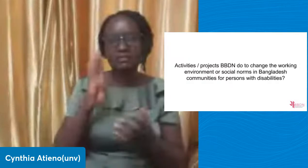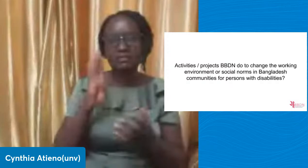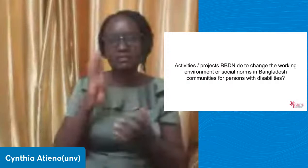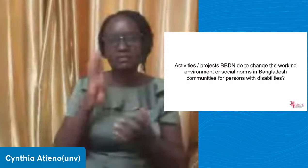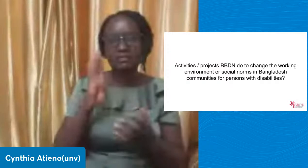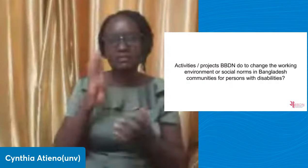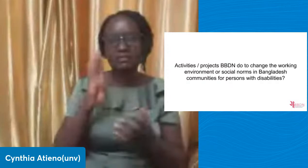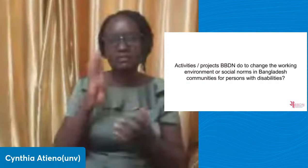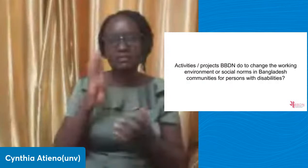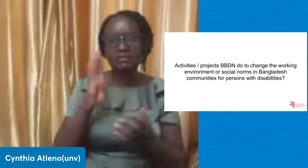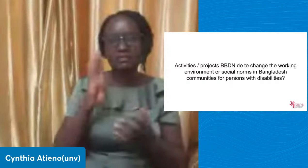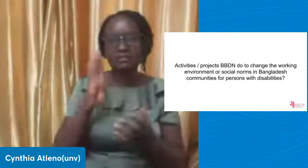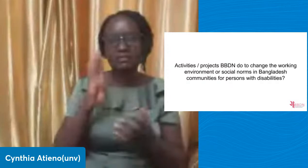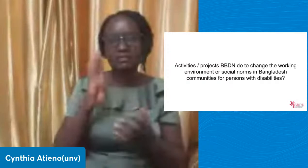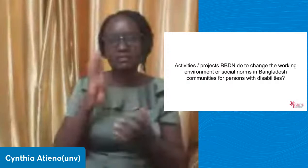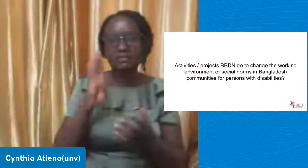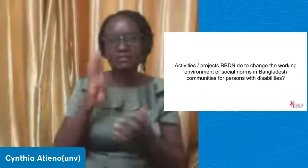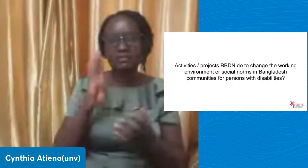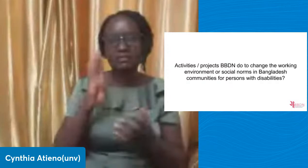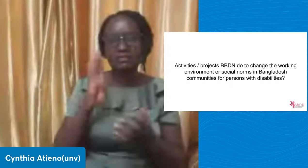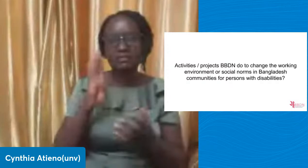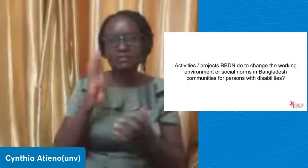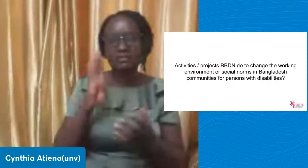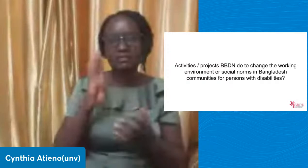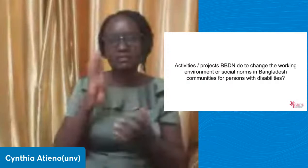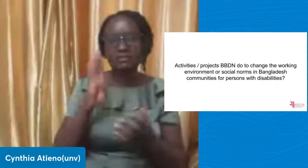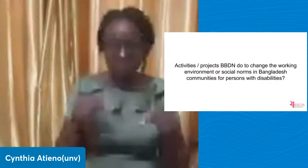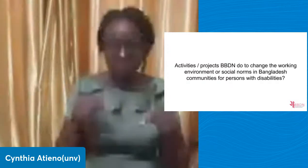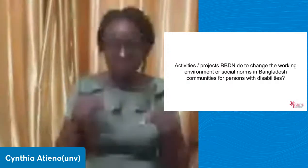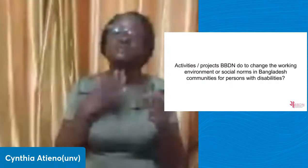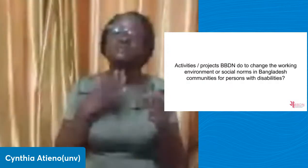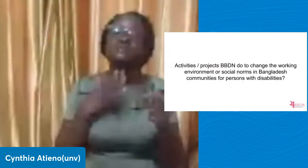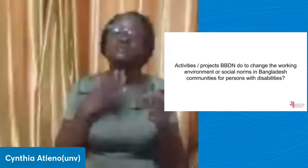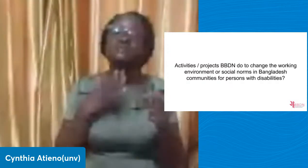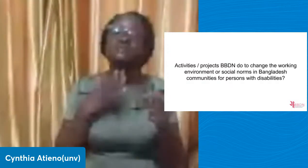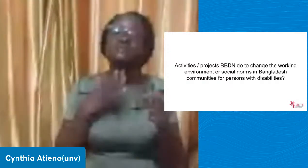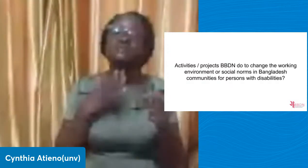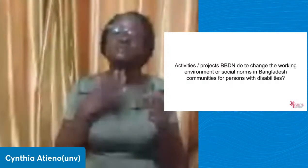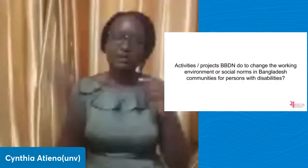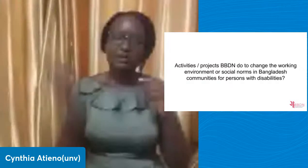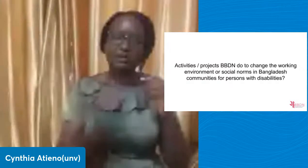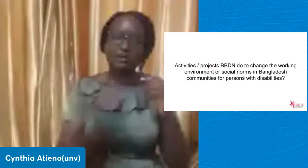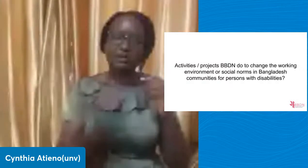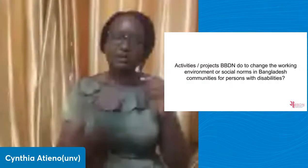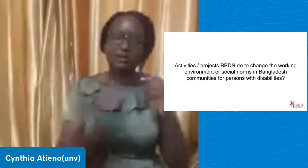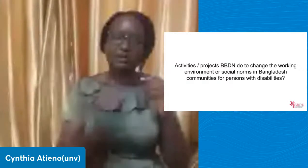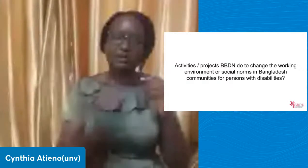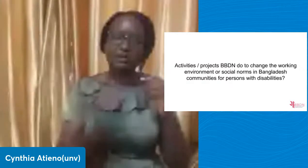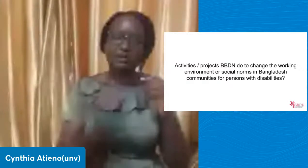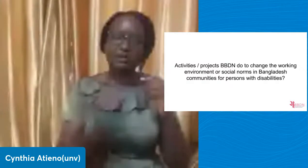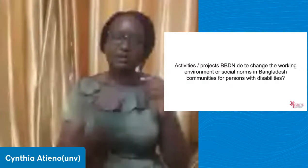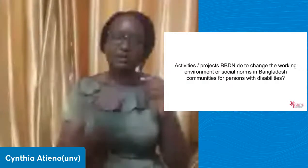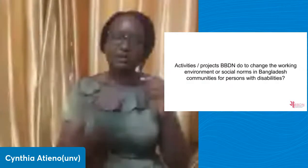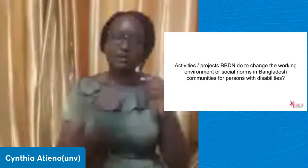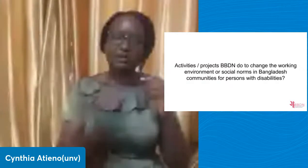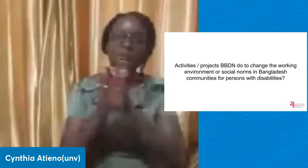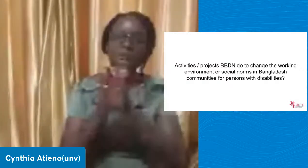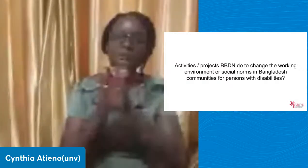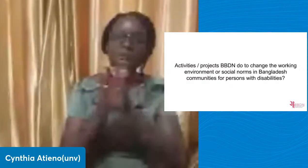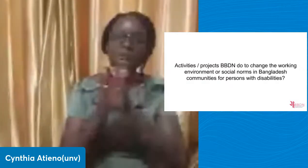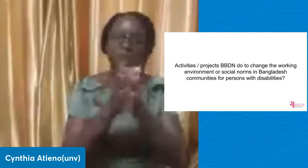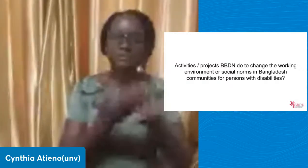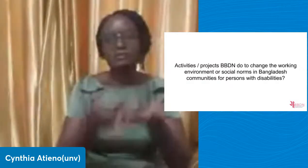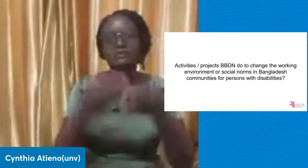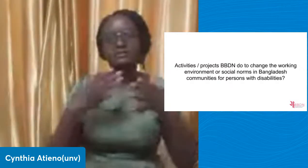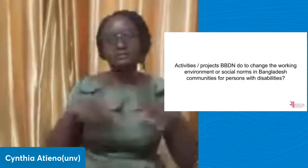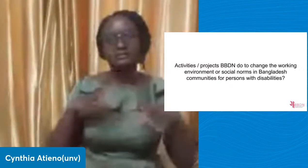together to share the learning experience and the successful policies and practices and models to promote disability inclusion in the